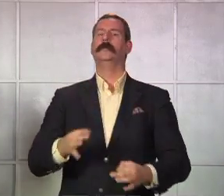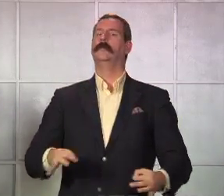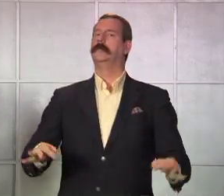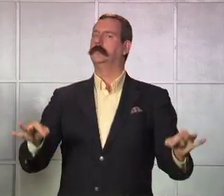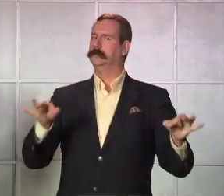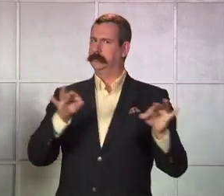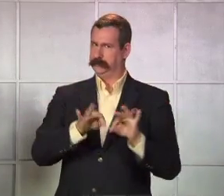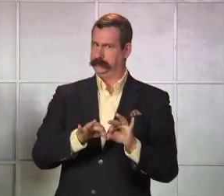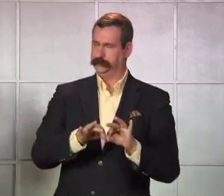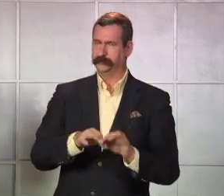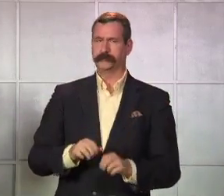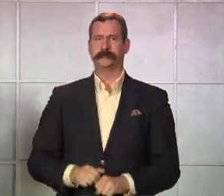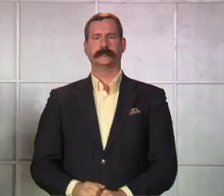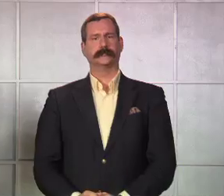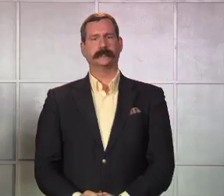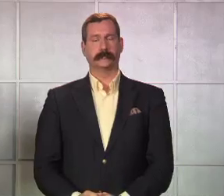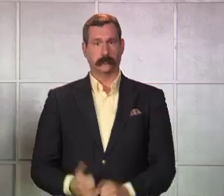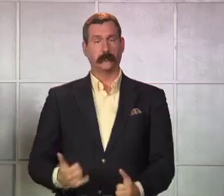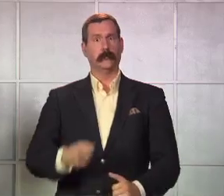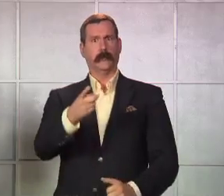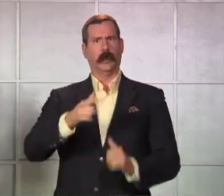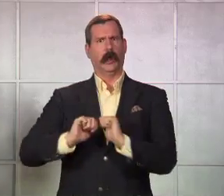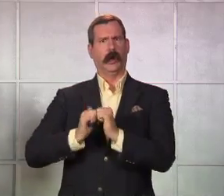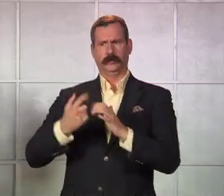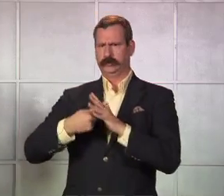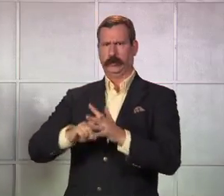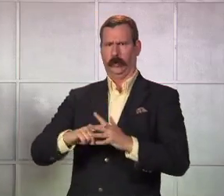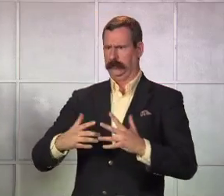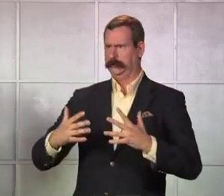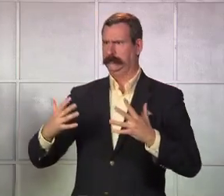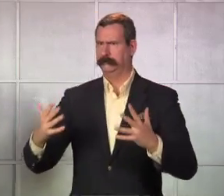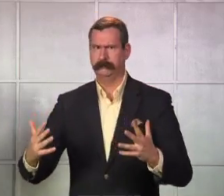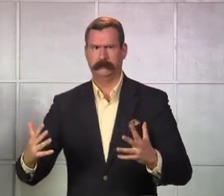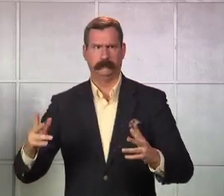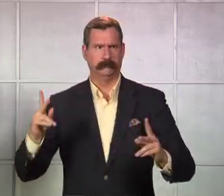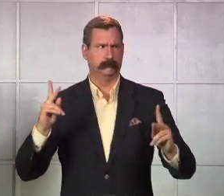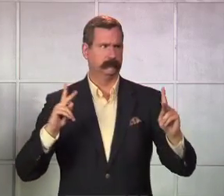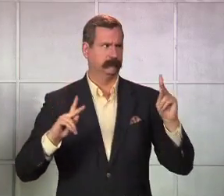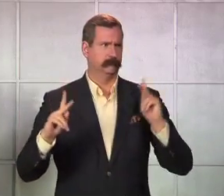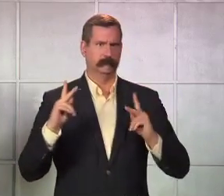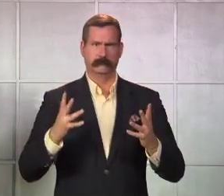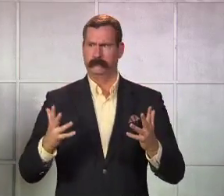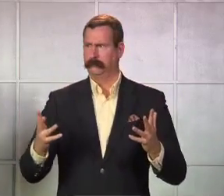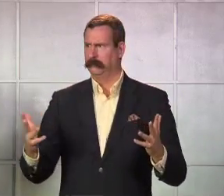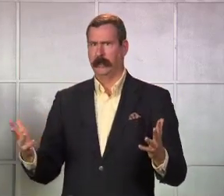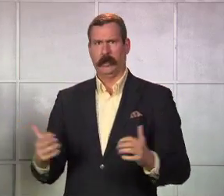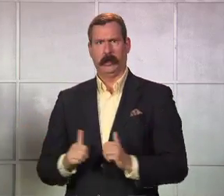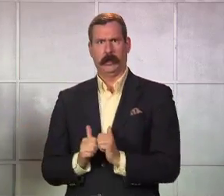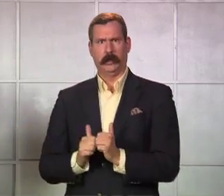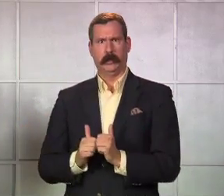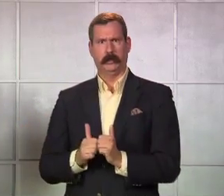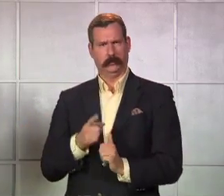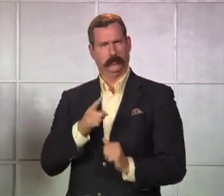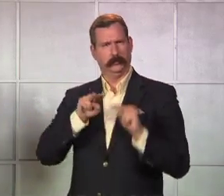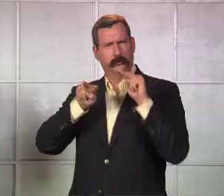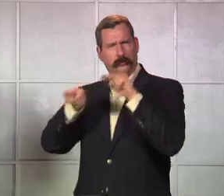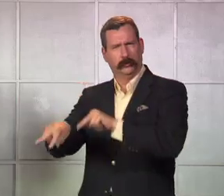and input from everyone. That is imperative. If you are unsure how to get the process started, look